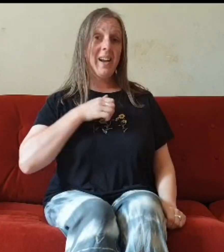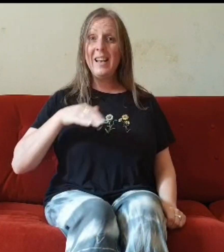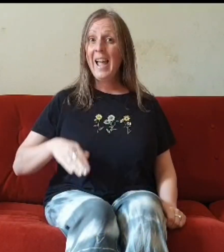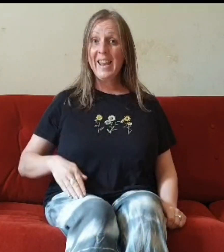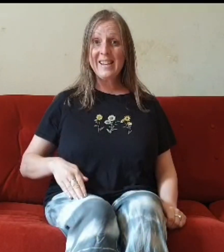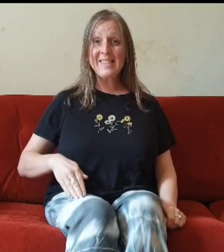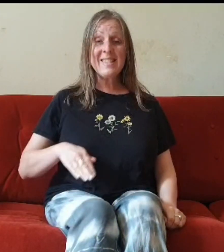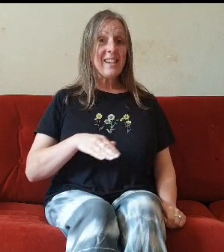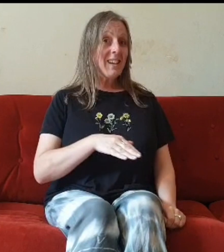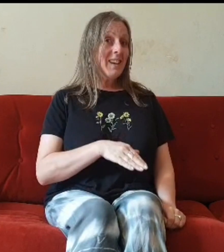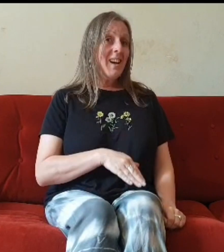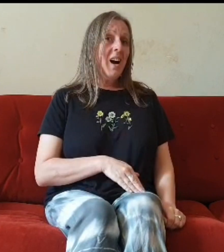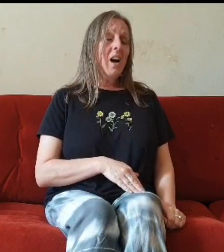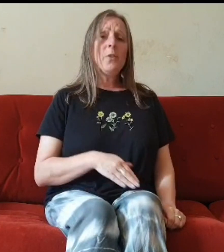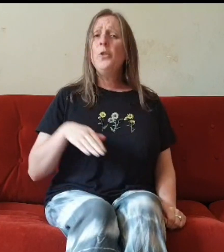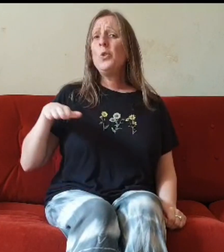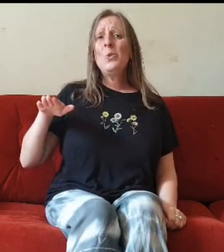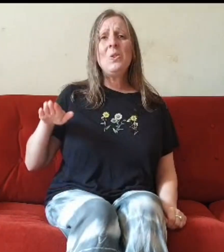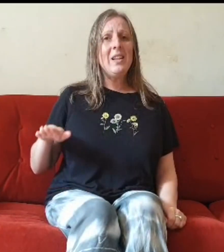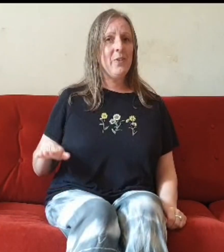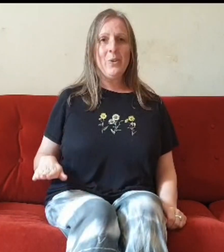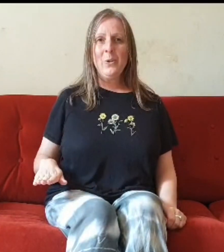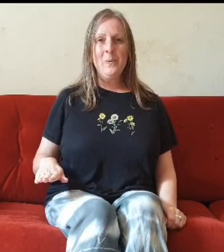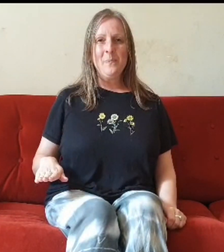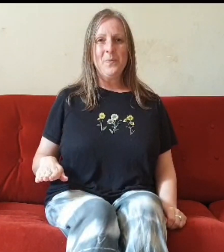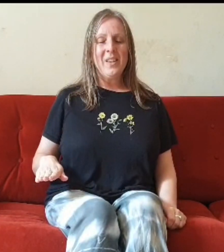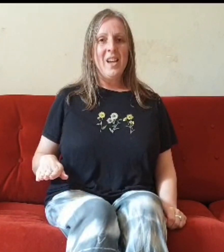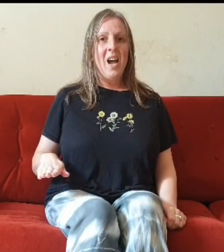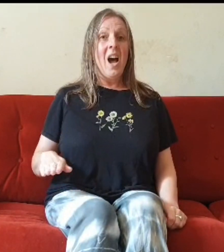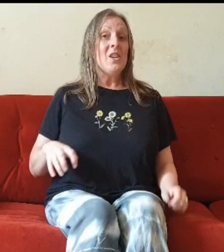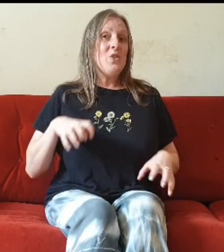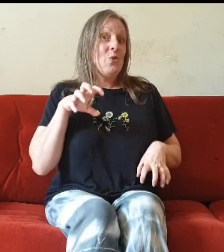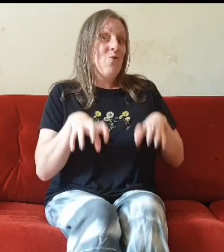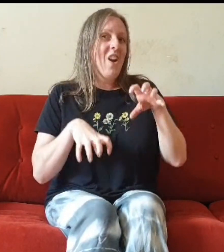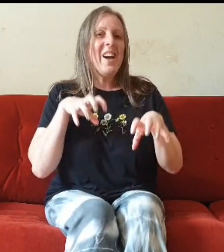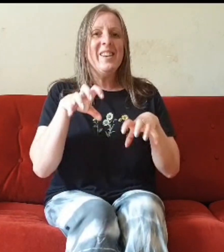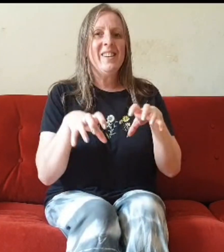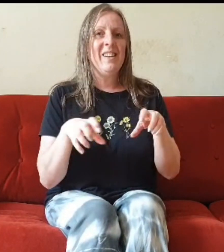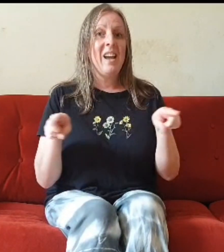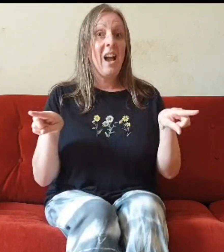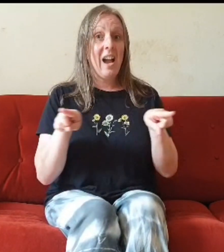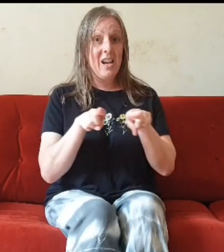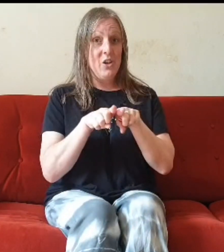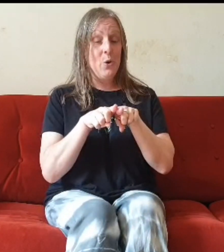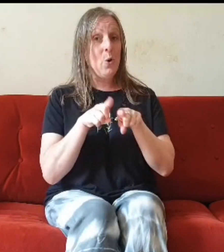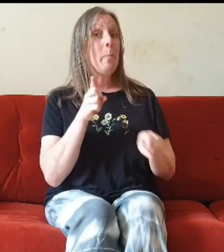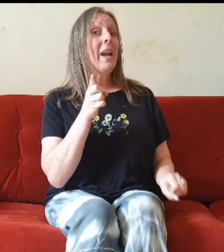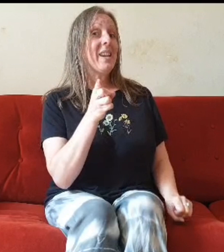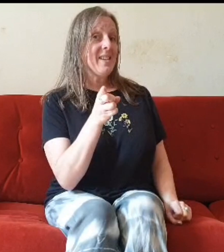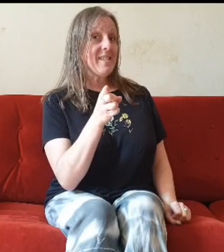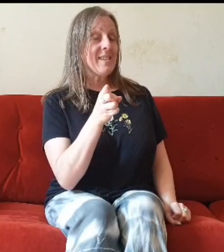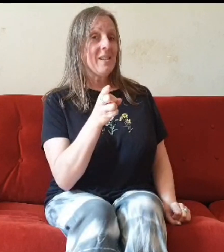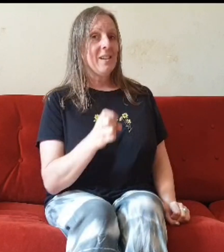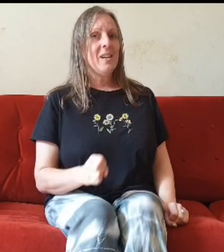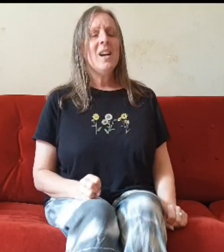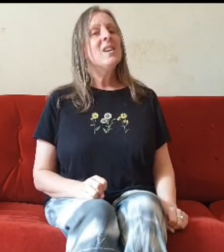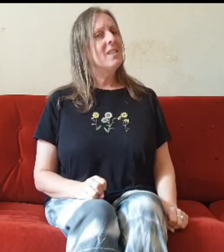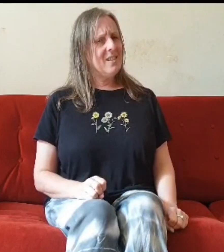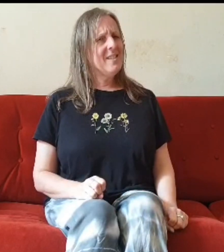My legs are too little to run at your pace. Until